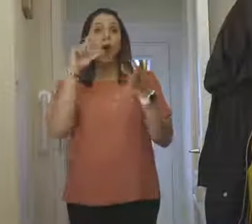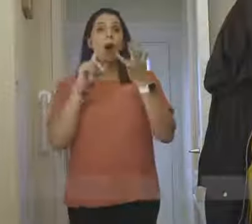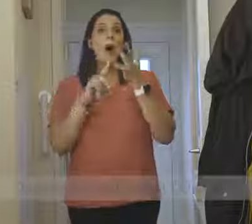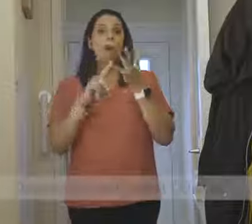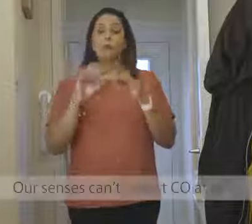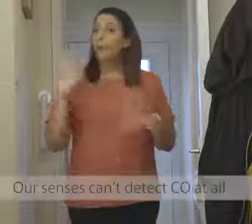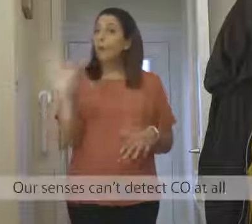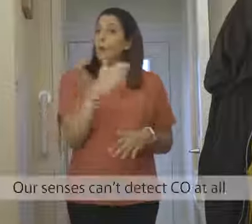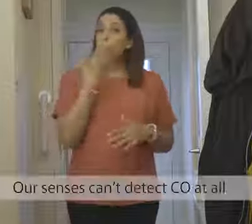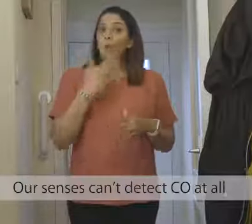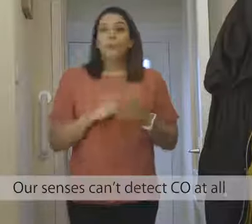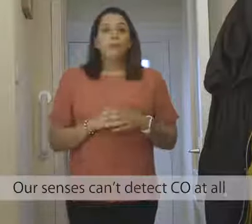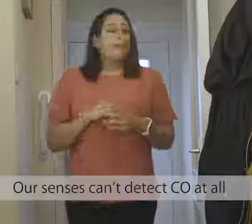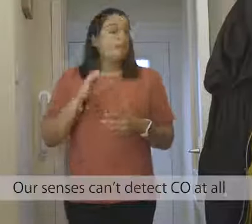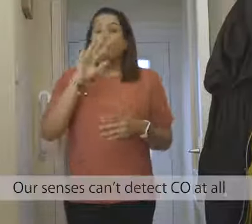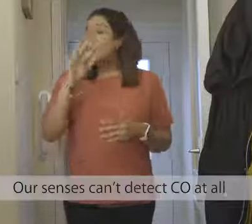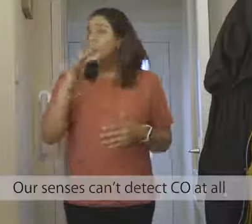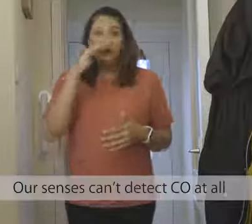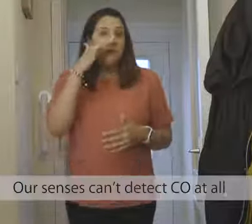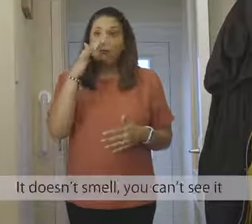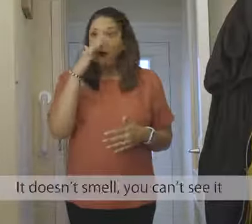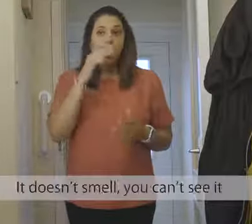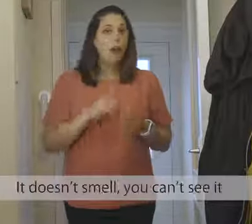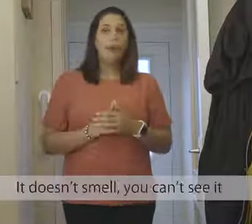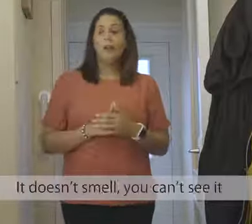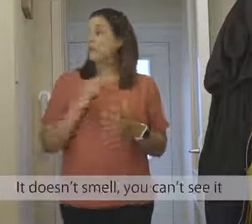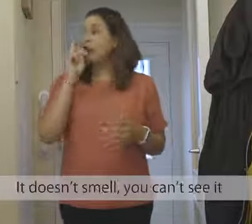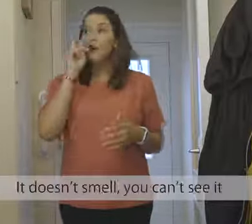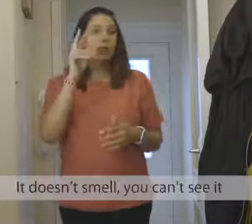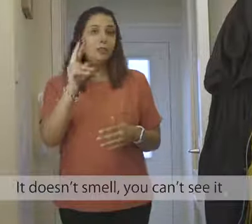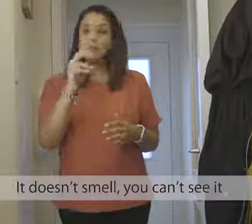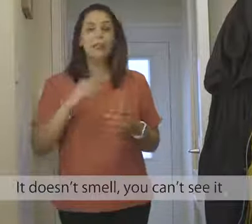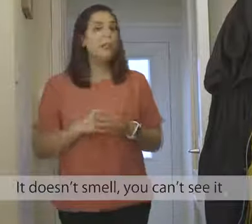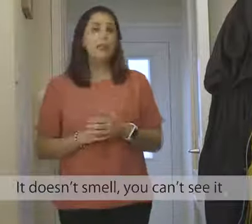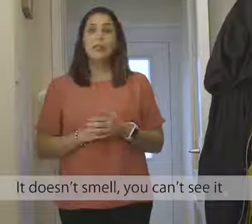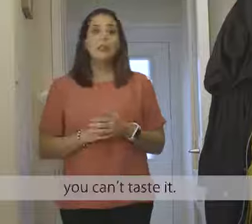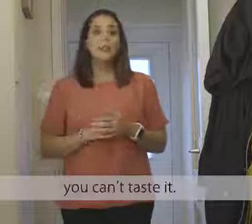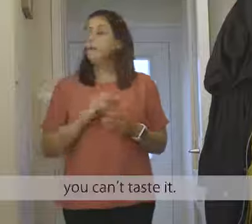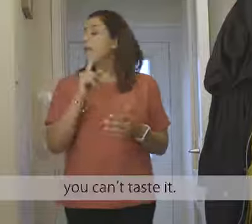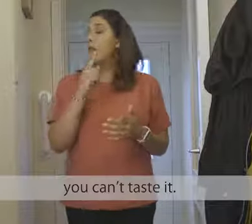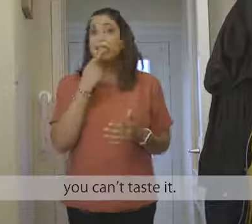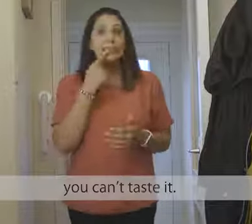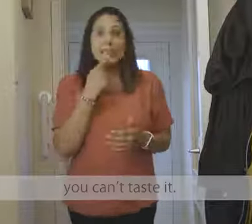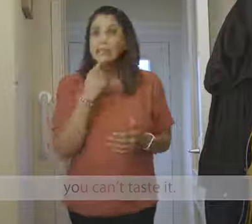Our senses can't detect CO at all. It doesn't smell, you can't see it, and you can't taste